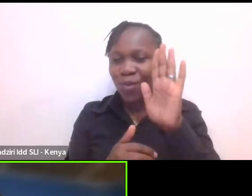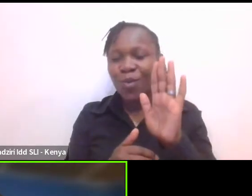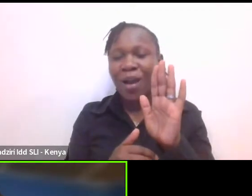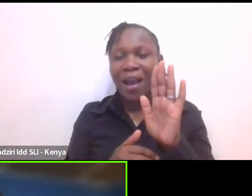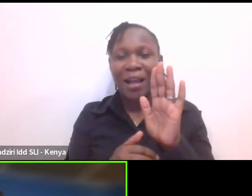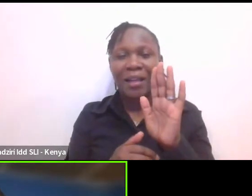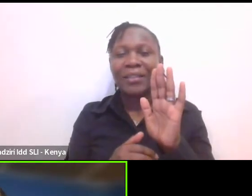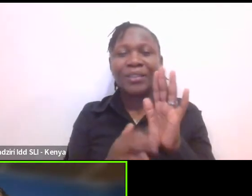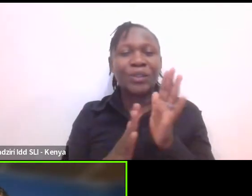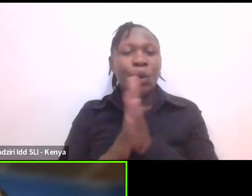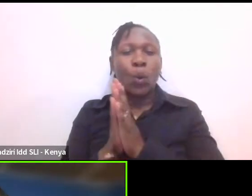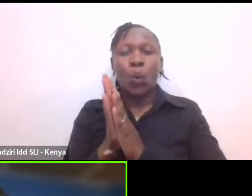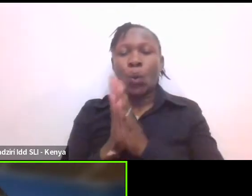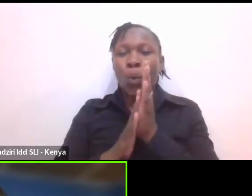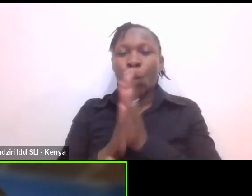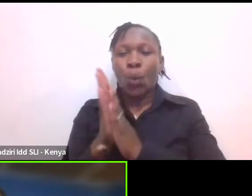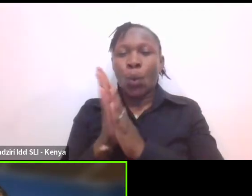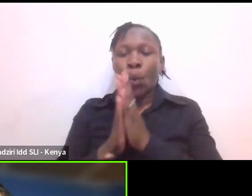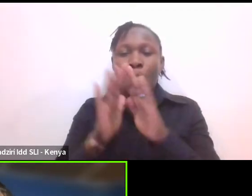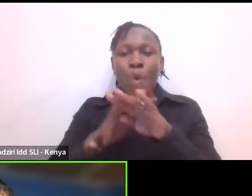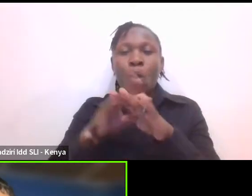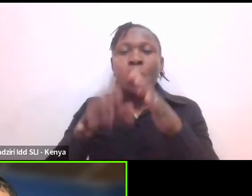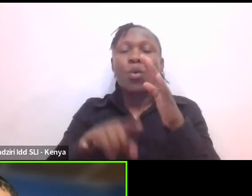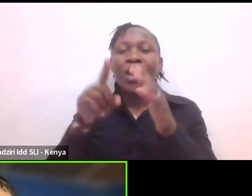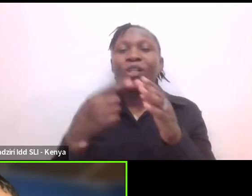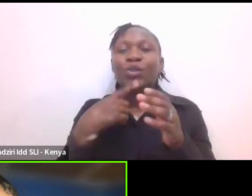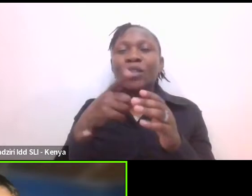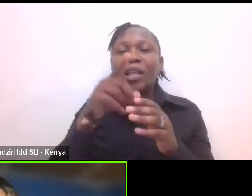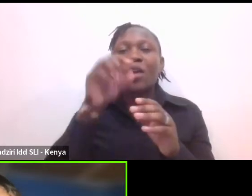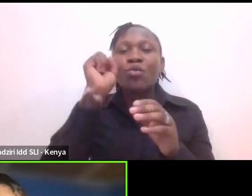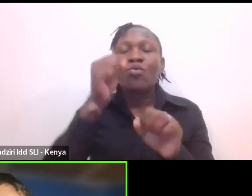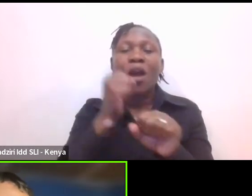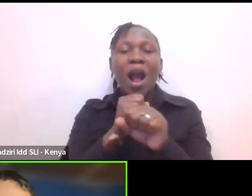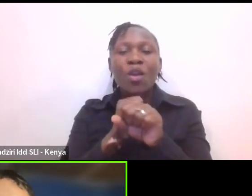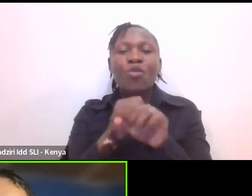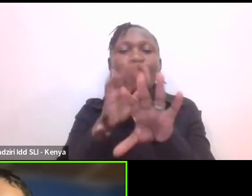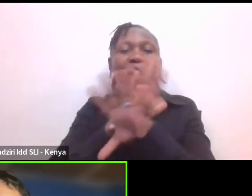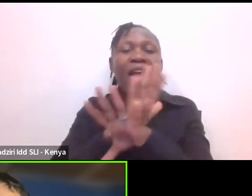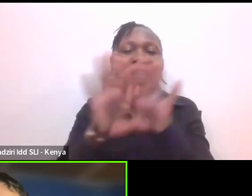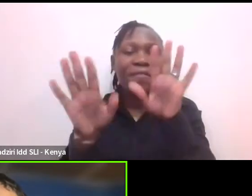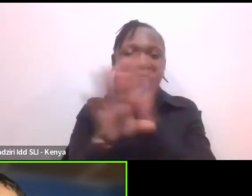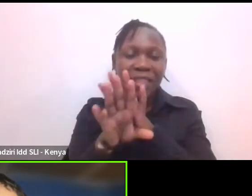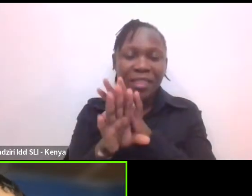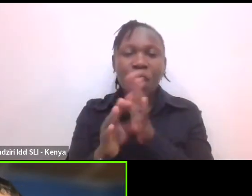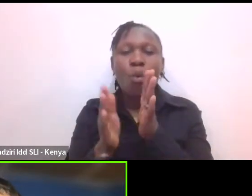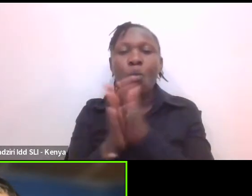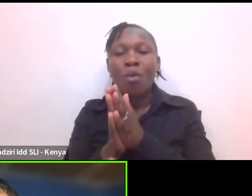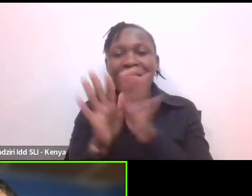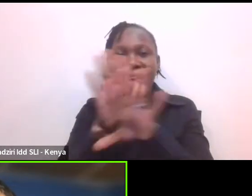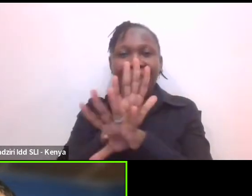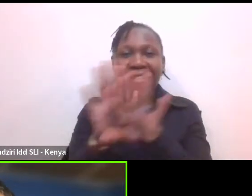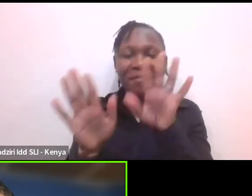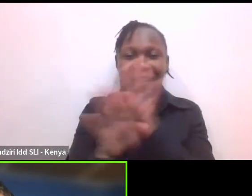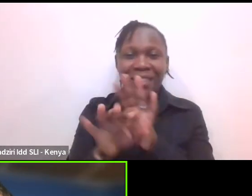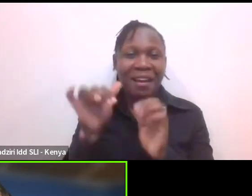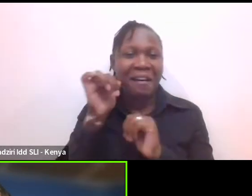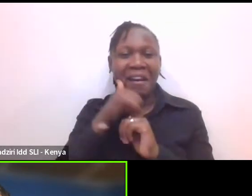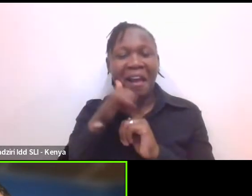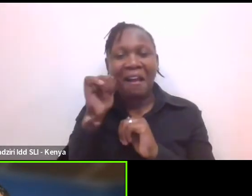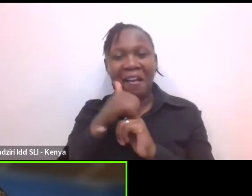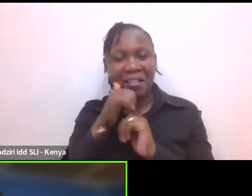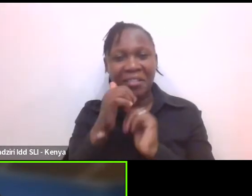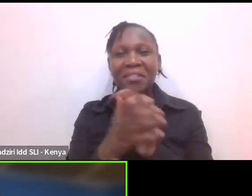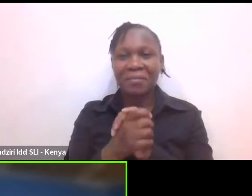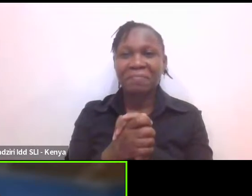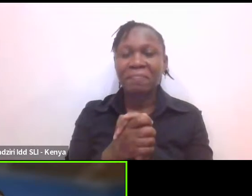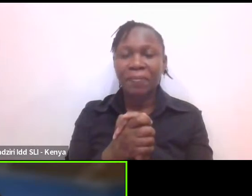said of you can do everything with everything. And that was such a beautiful spine to this whole conversation. And